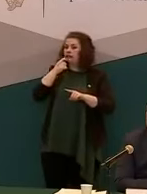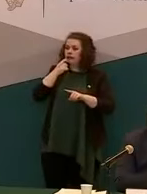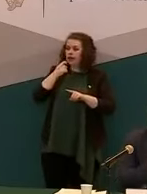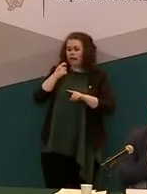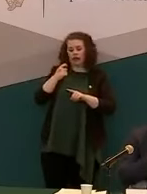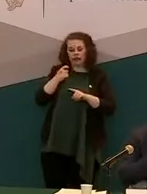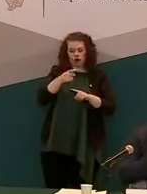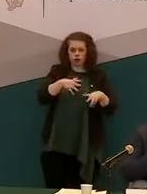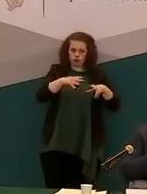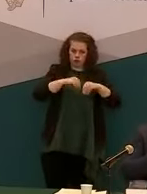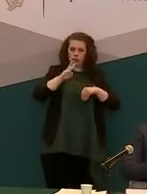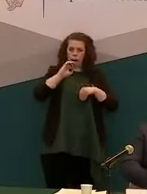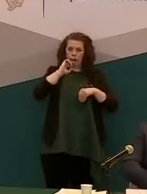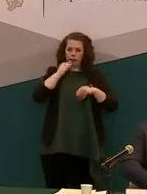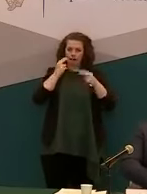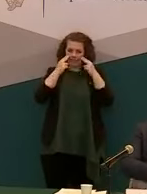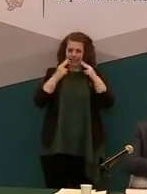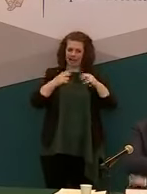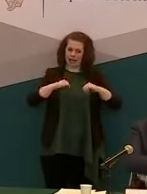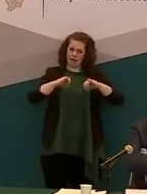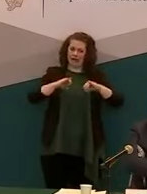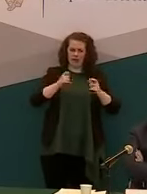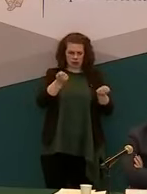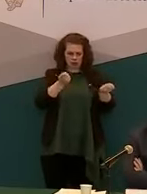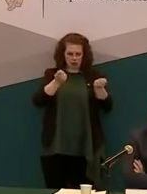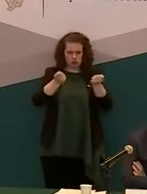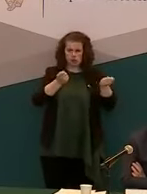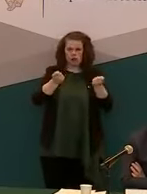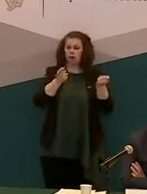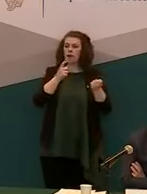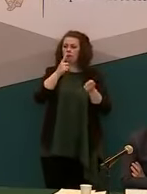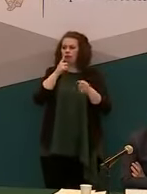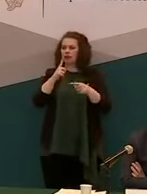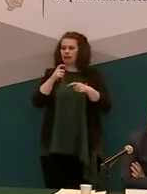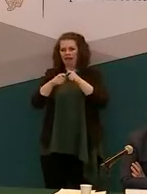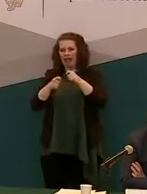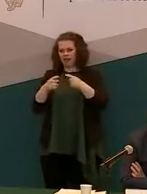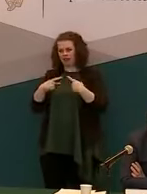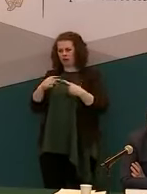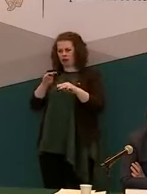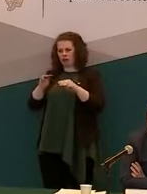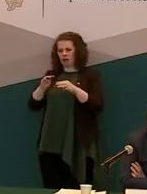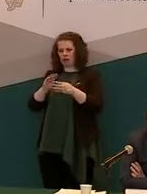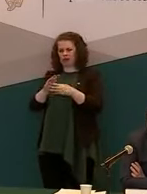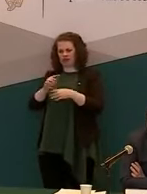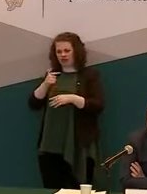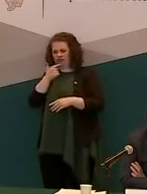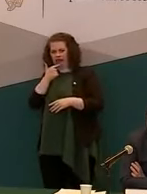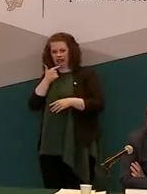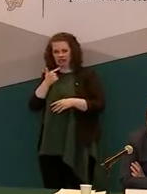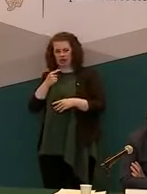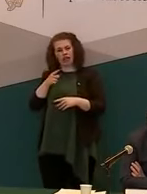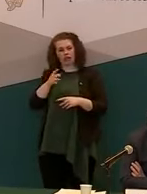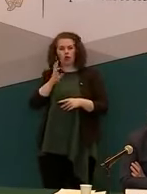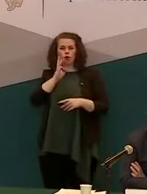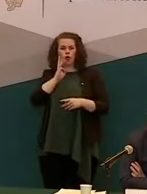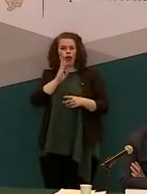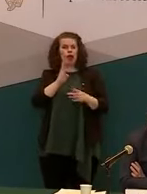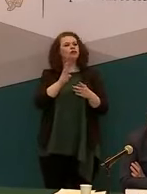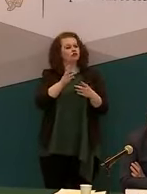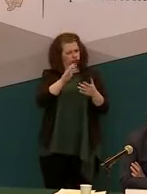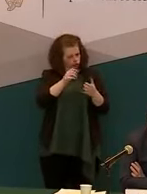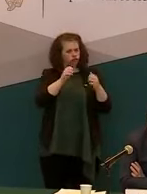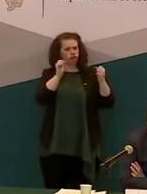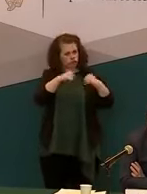good reasons, but that the issue of the death of elder people came second. Like you were perfectly willing to do deals with the